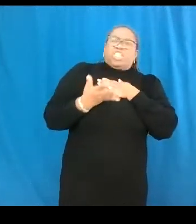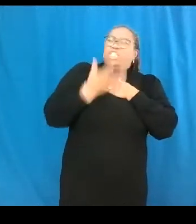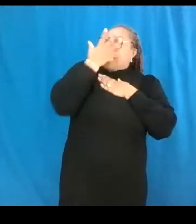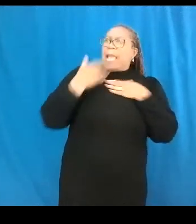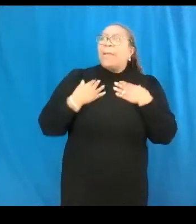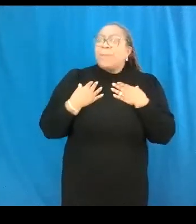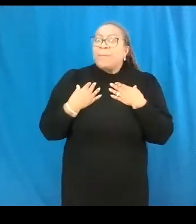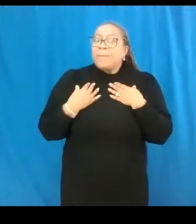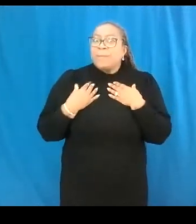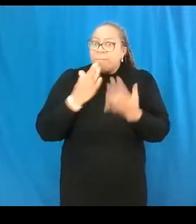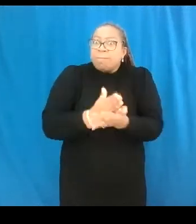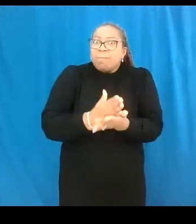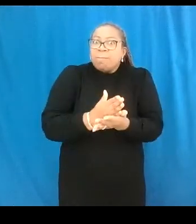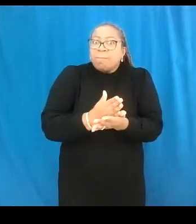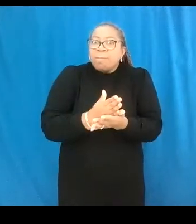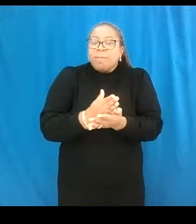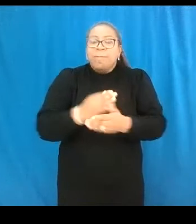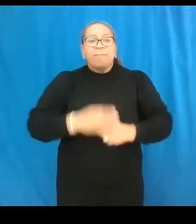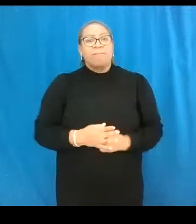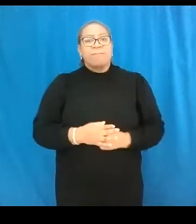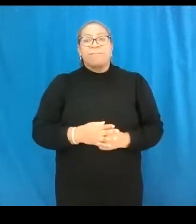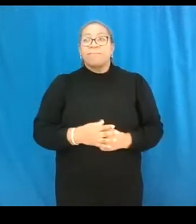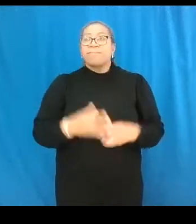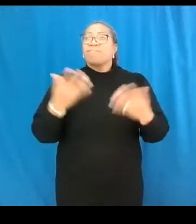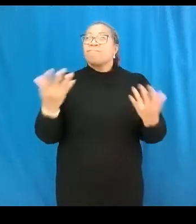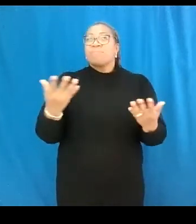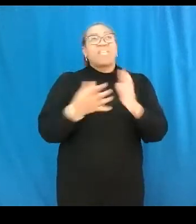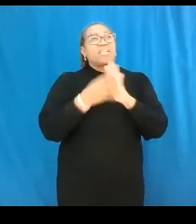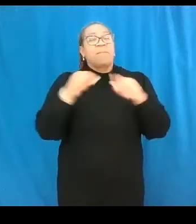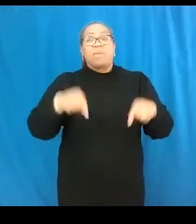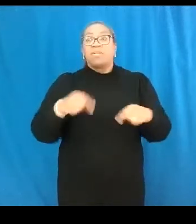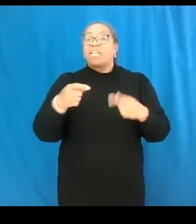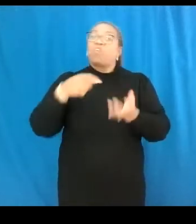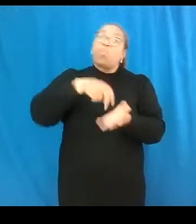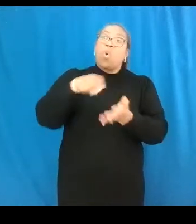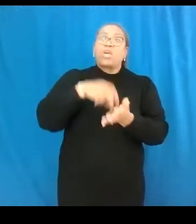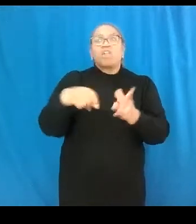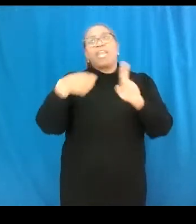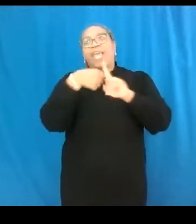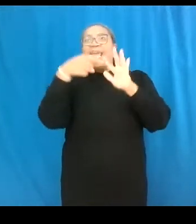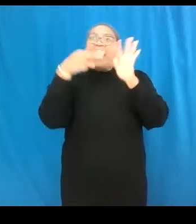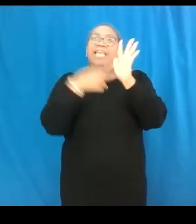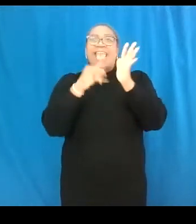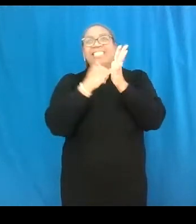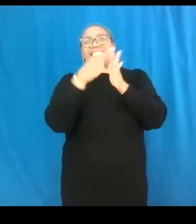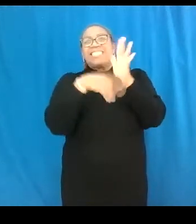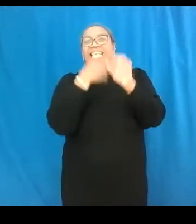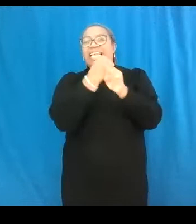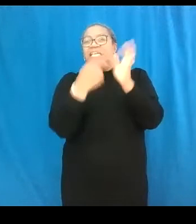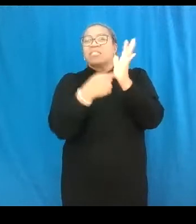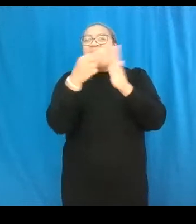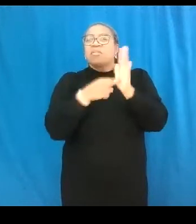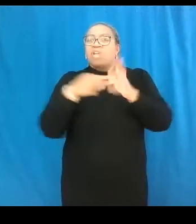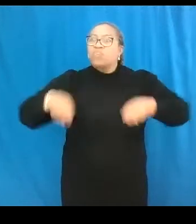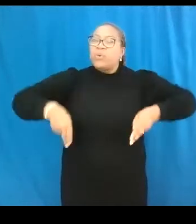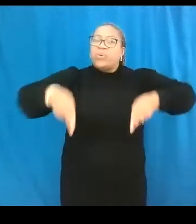I think in our context, the equivalent of this was like if you were walking down Kensington High Street and someone spat in your